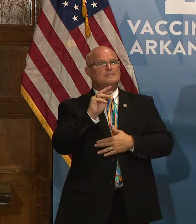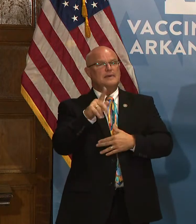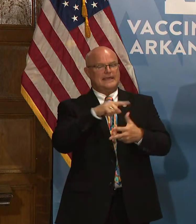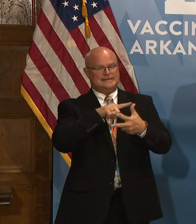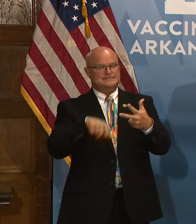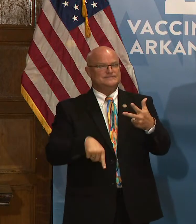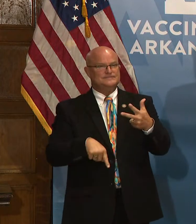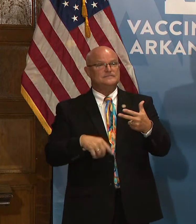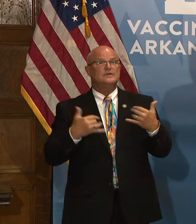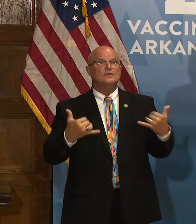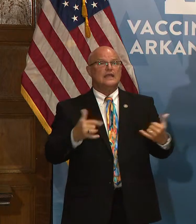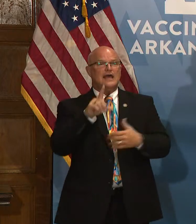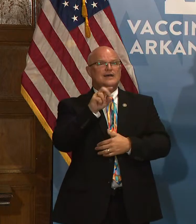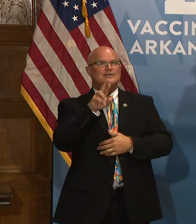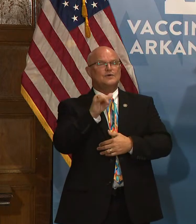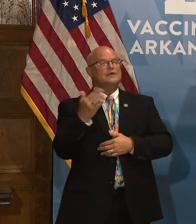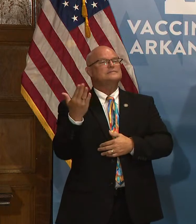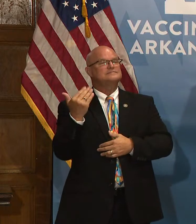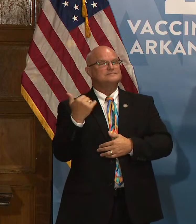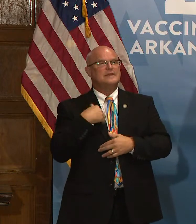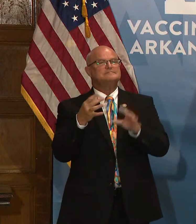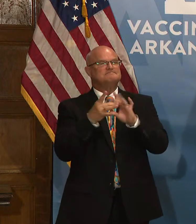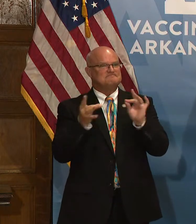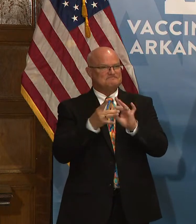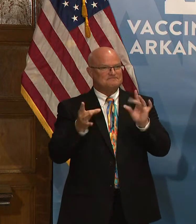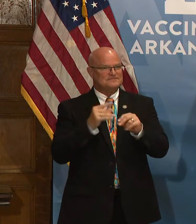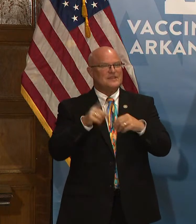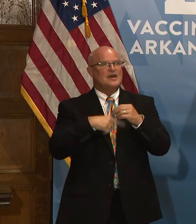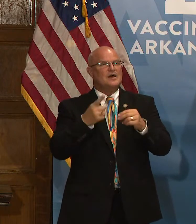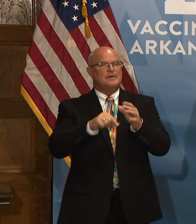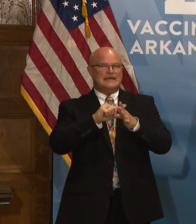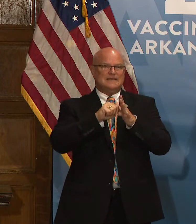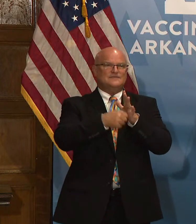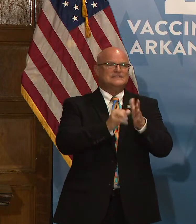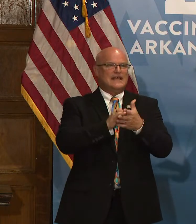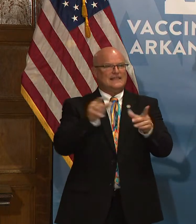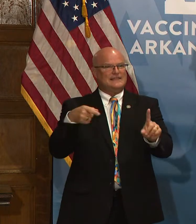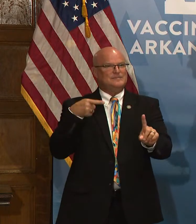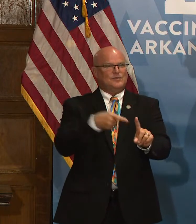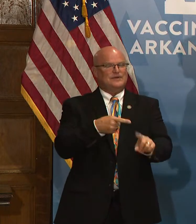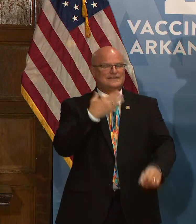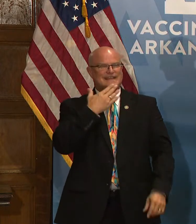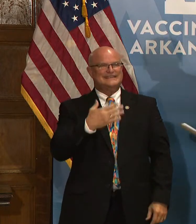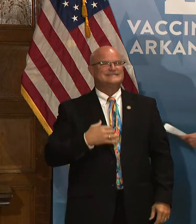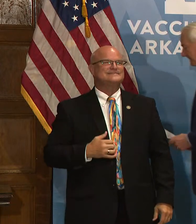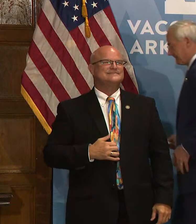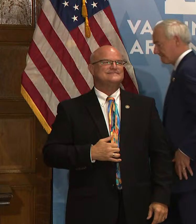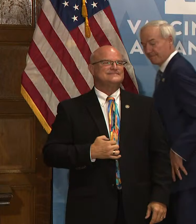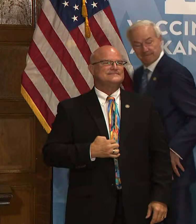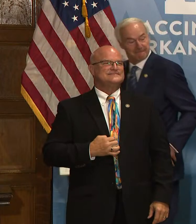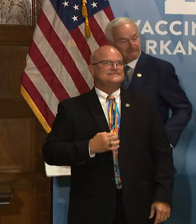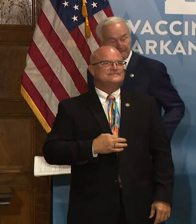With that, Lori, I wanted to invite you to come up and make comments to emphasize the point.